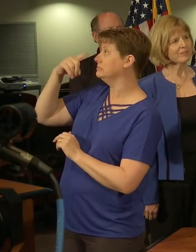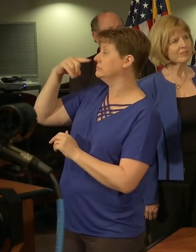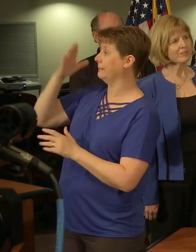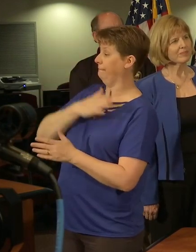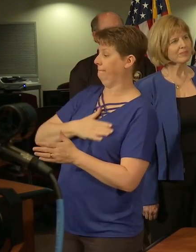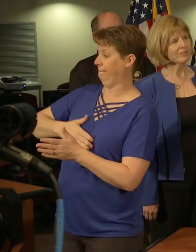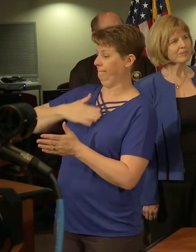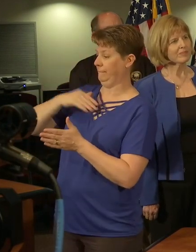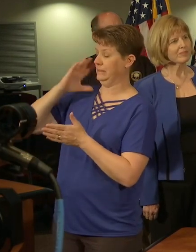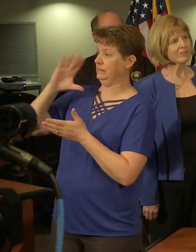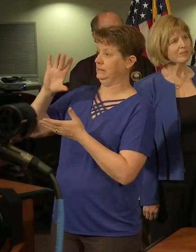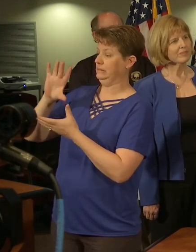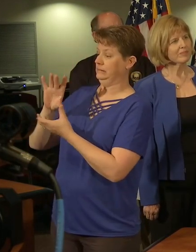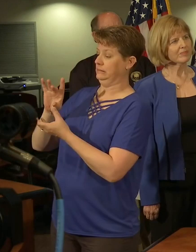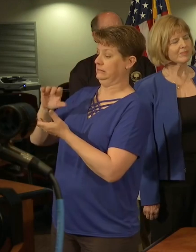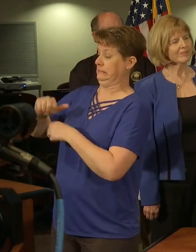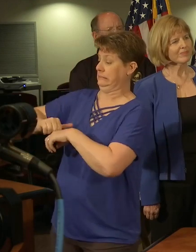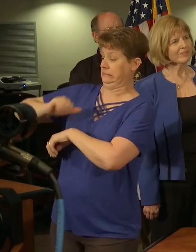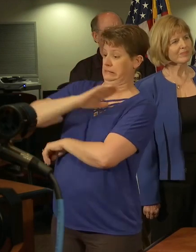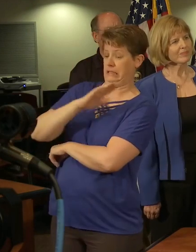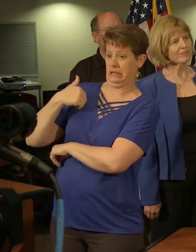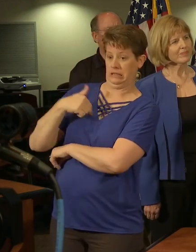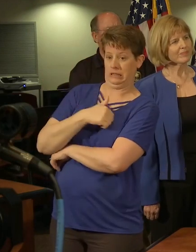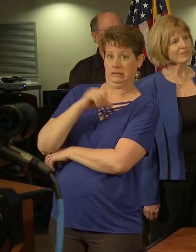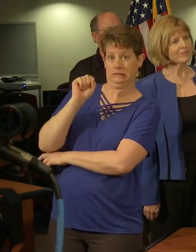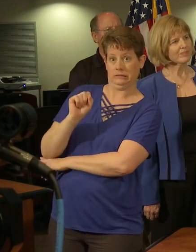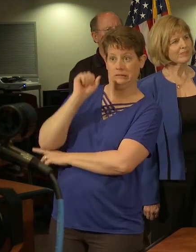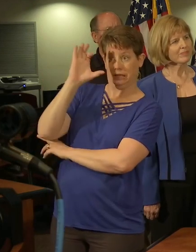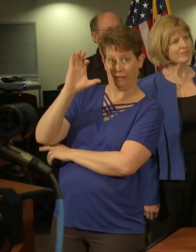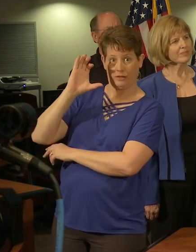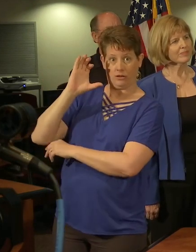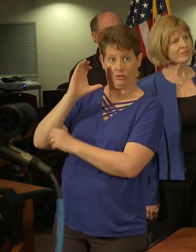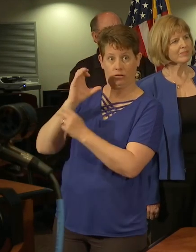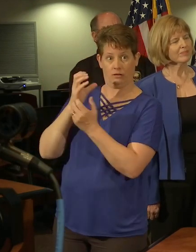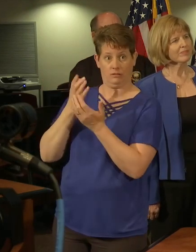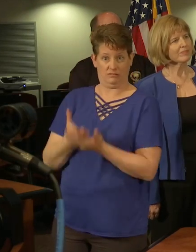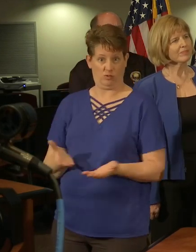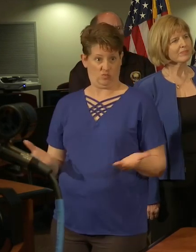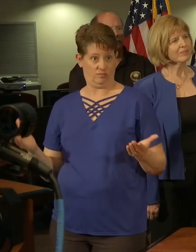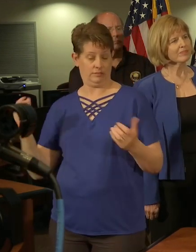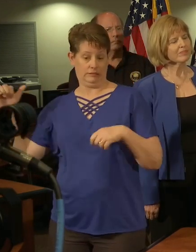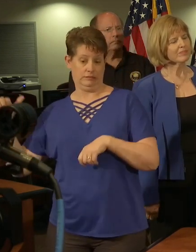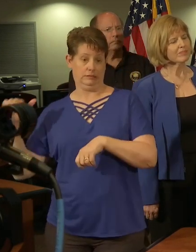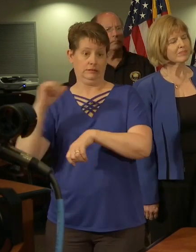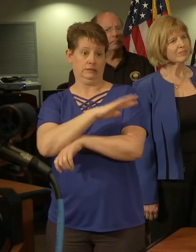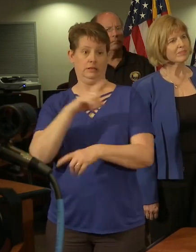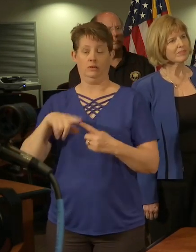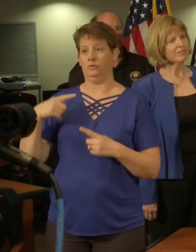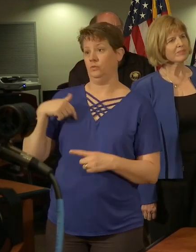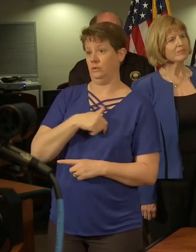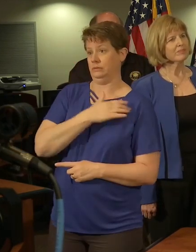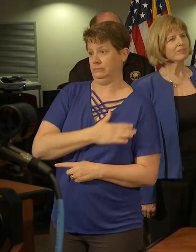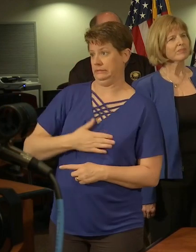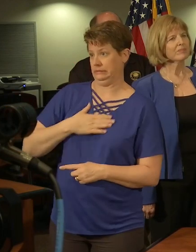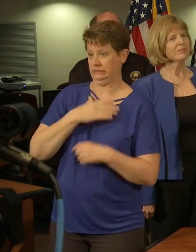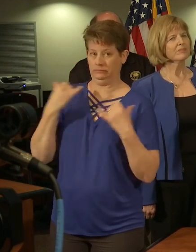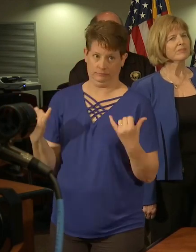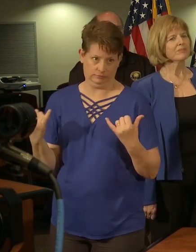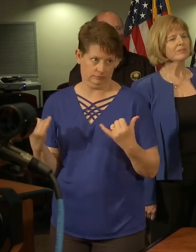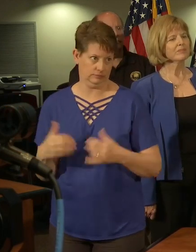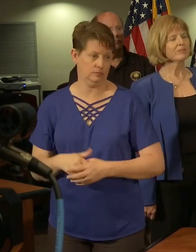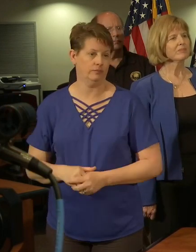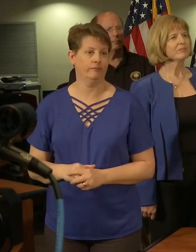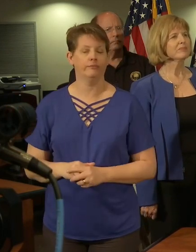Carolina's allocation of medical supplies from the strategic national stockpile. Items such